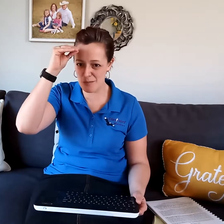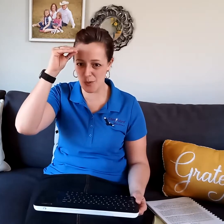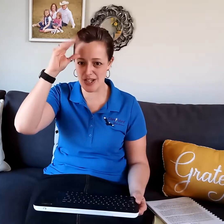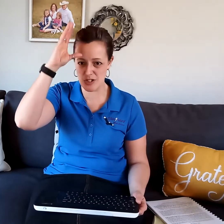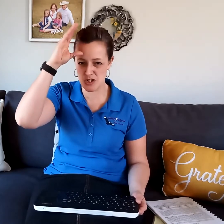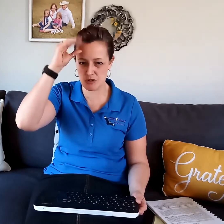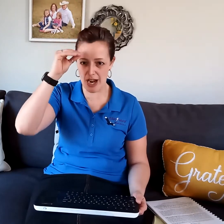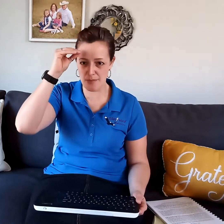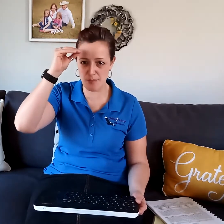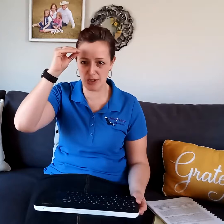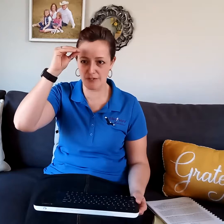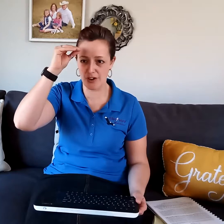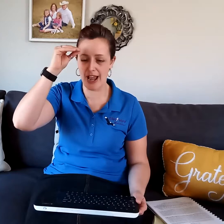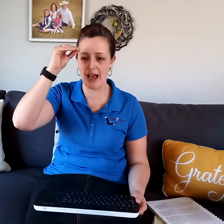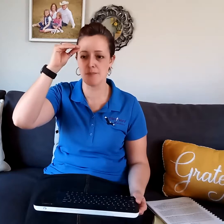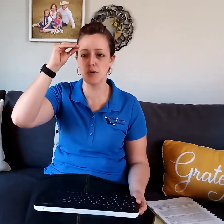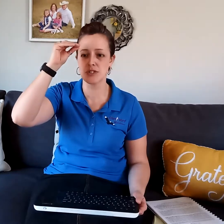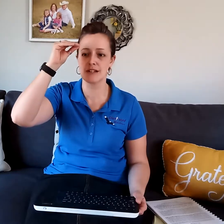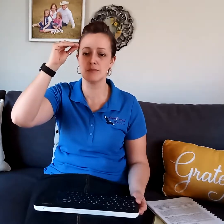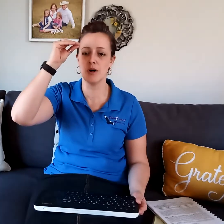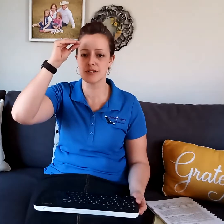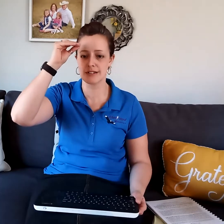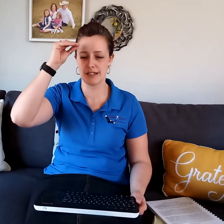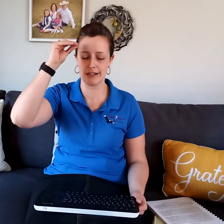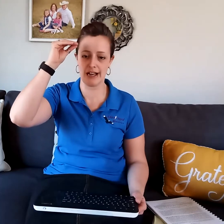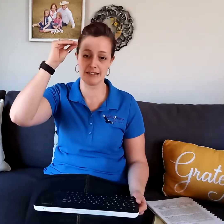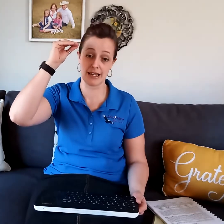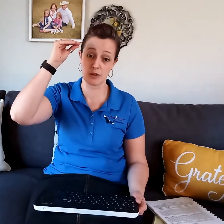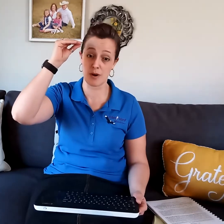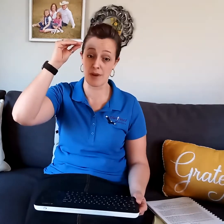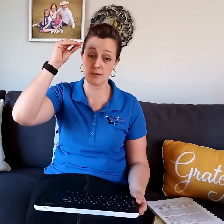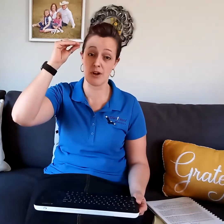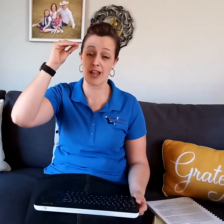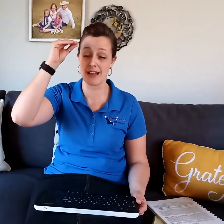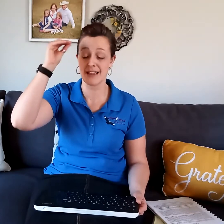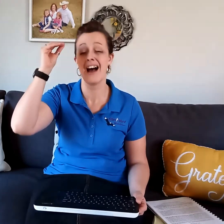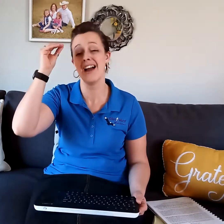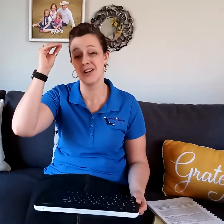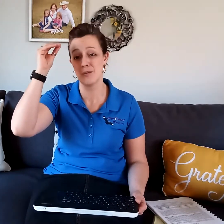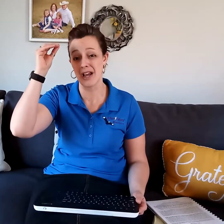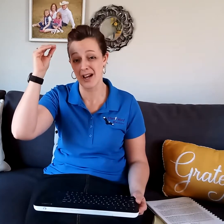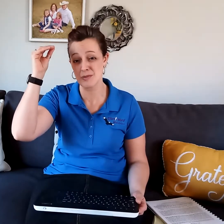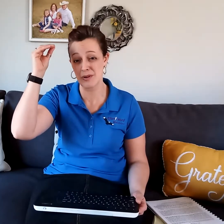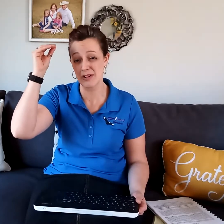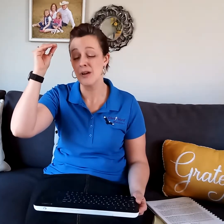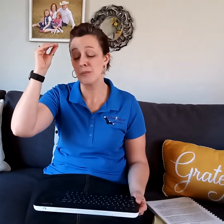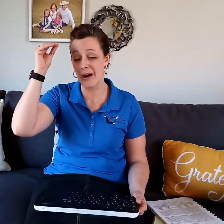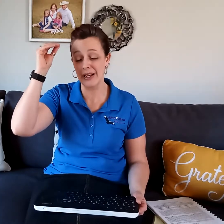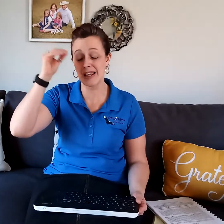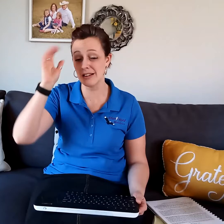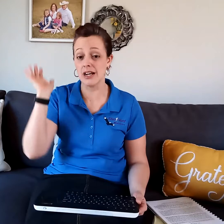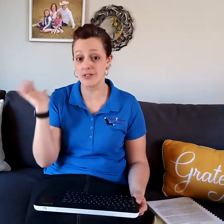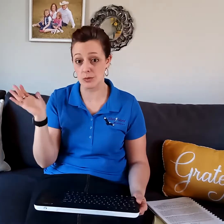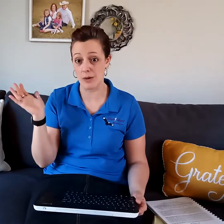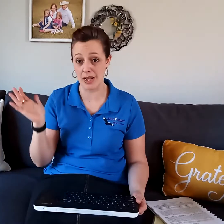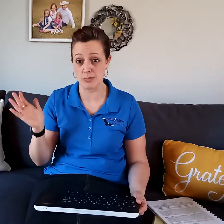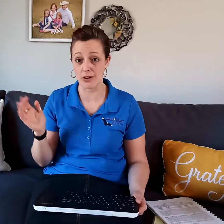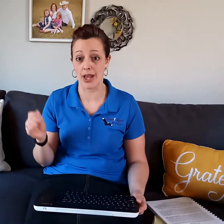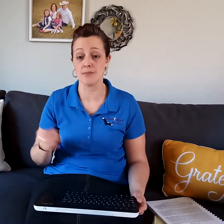boys, and you just grab the bill of your hat. Most young guys like to wear baseball caps. I know my husband, Bud, he loves to wear baseball caps. If